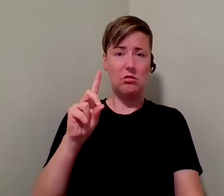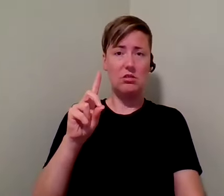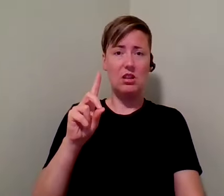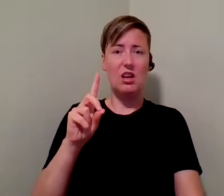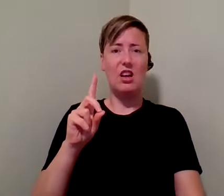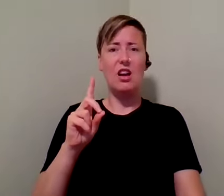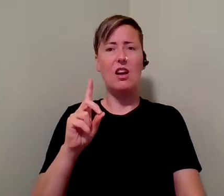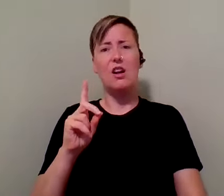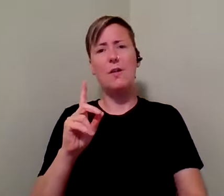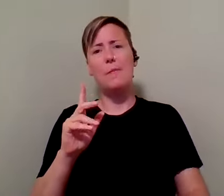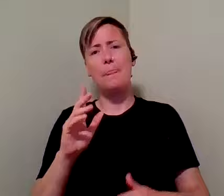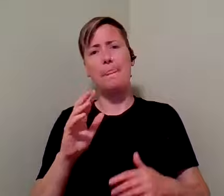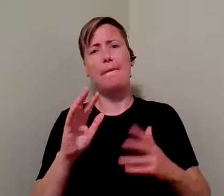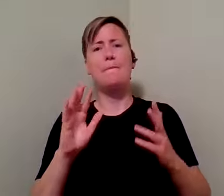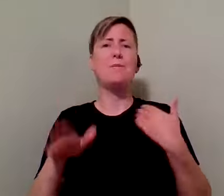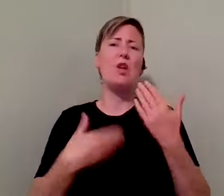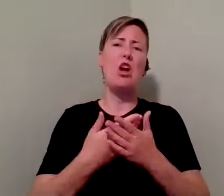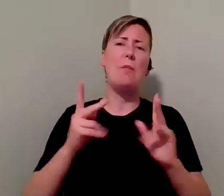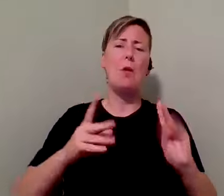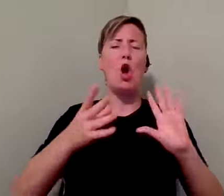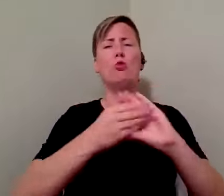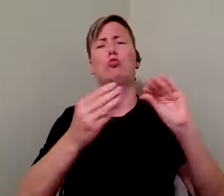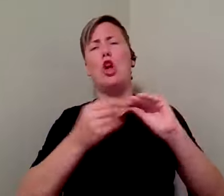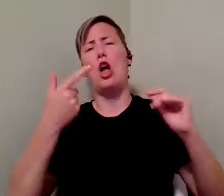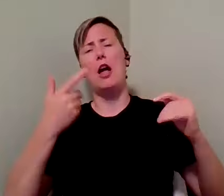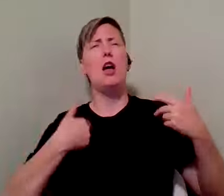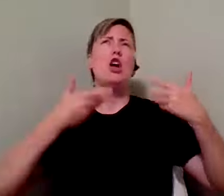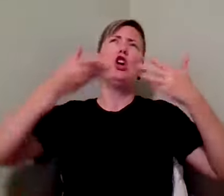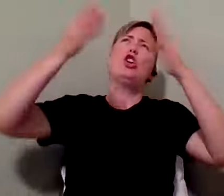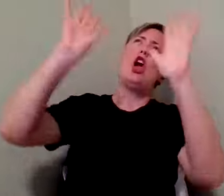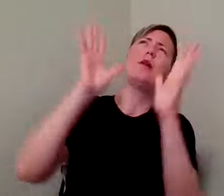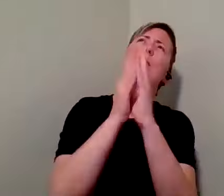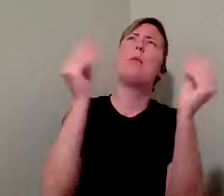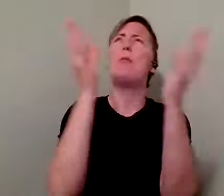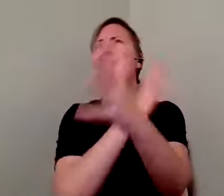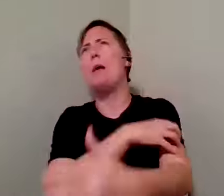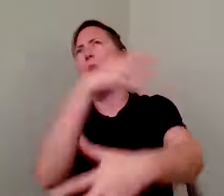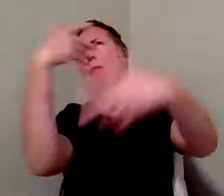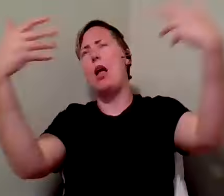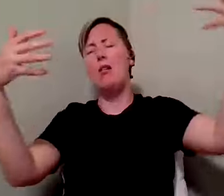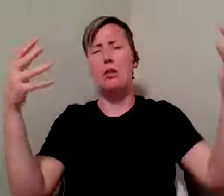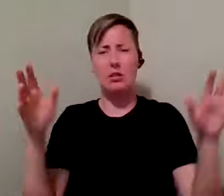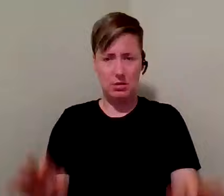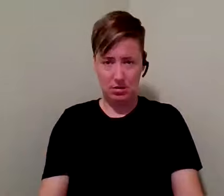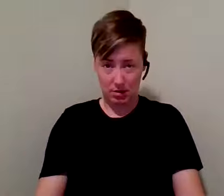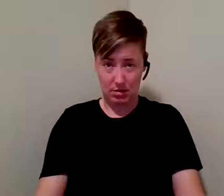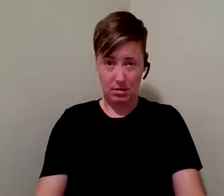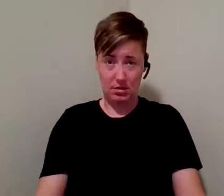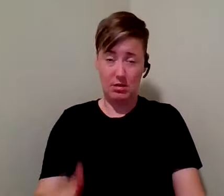I'm sober today by the grace of God, God this, God that, higher power, please. Now I came from 2 different